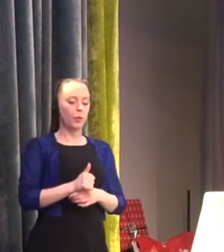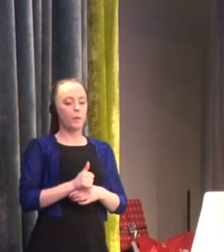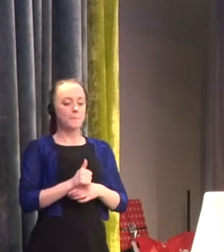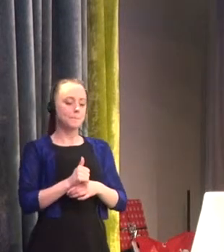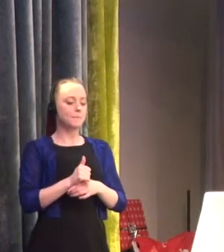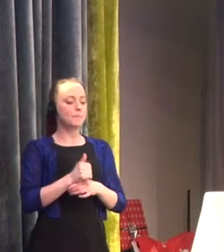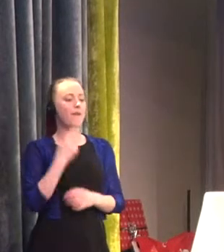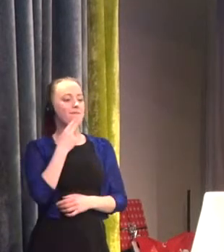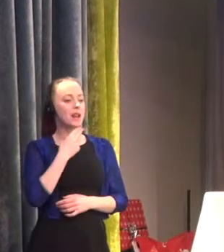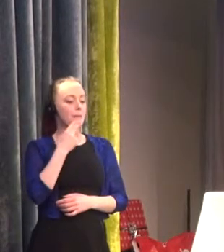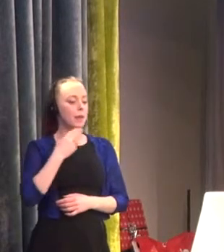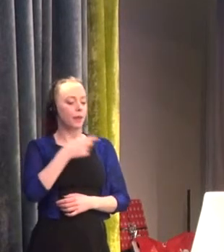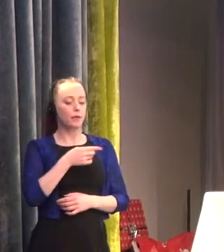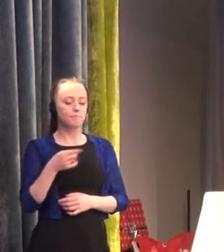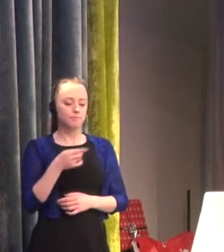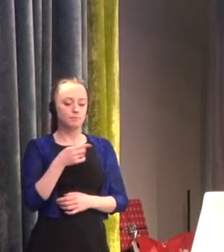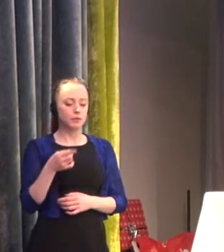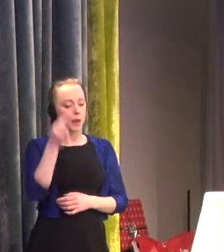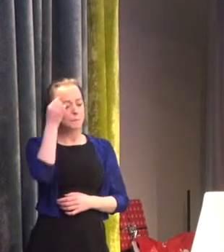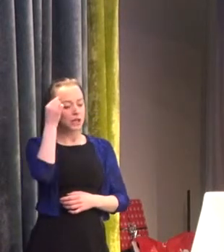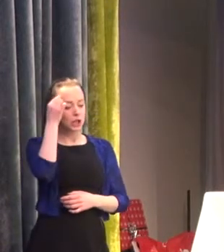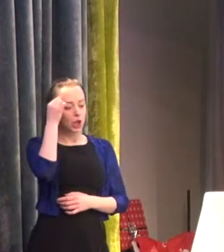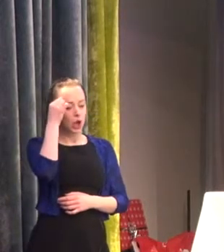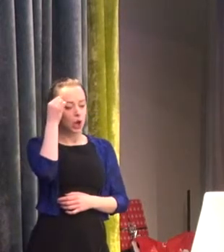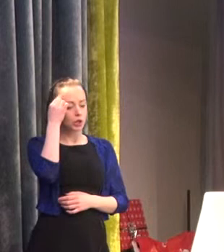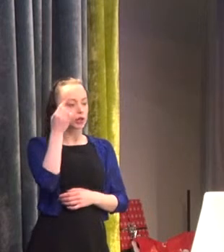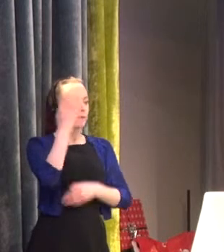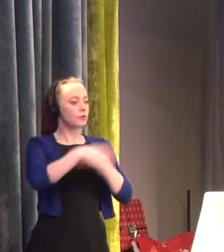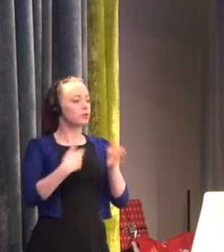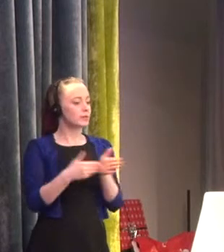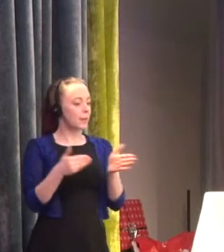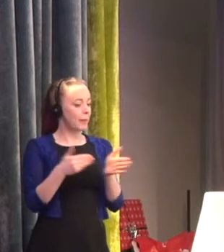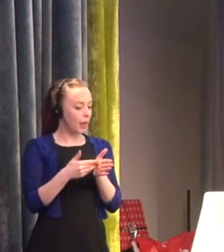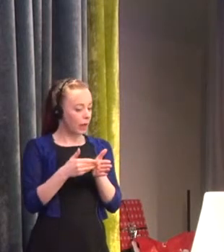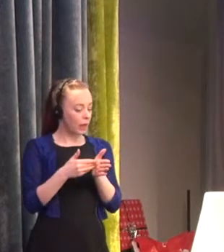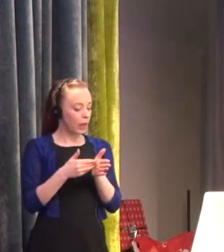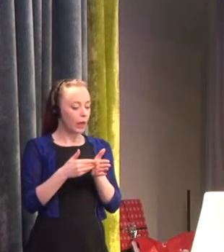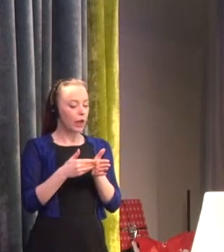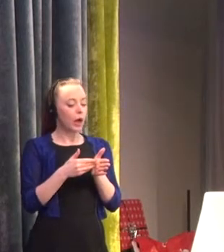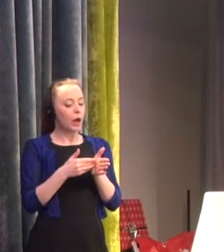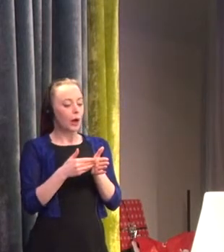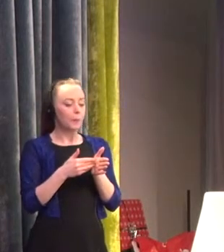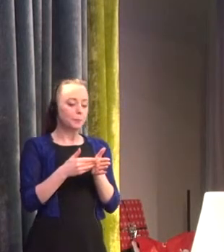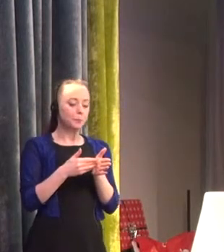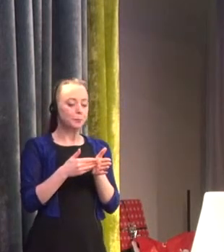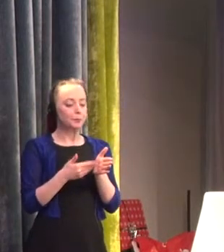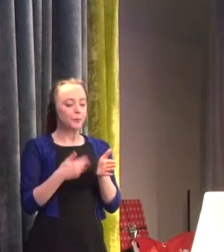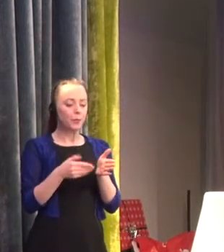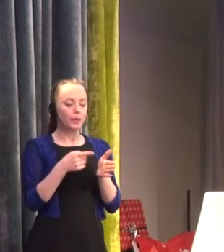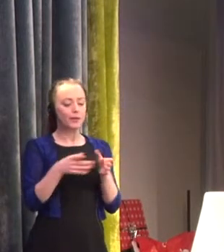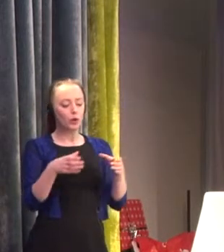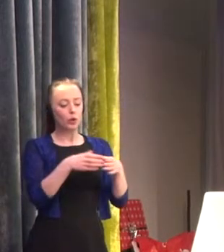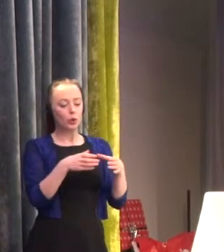to 35, who now put on plays at universities and peer groups and talk to them afterwards about what it's like to have been